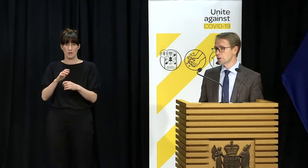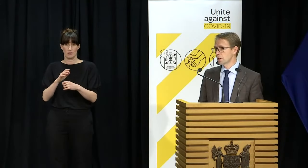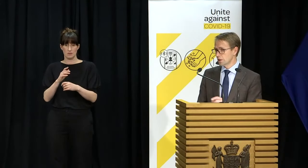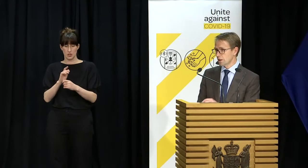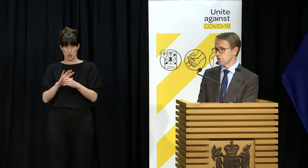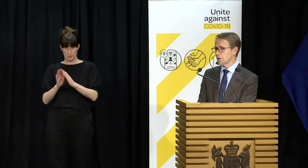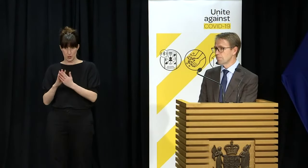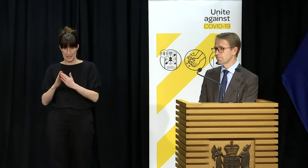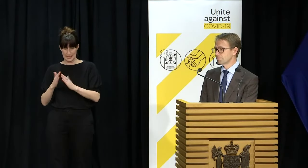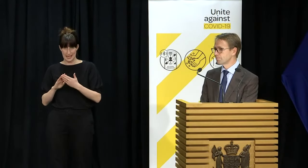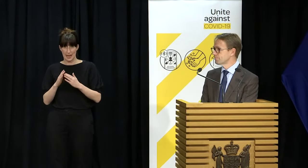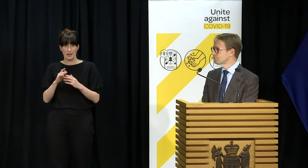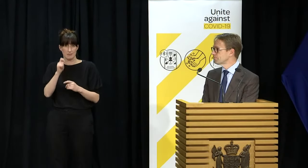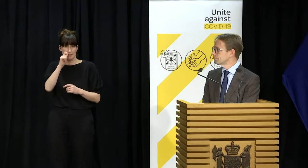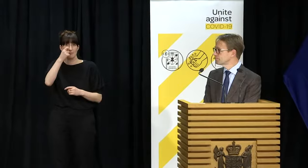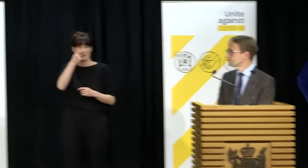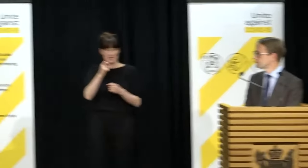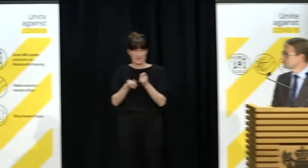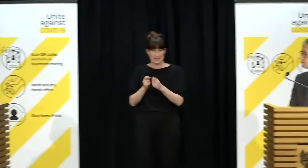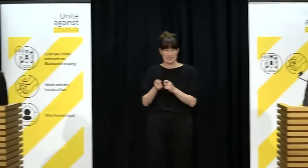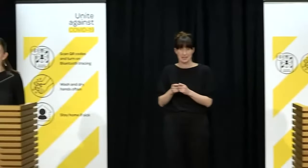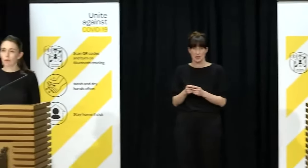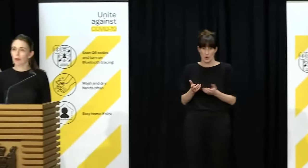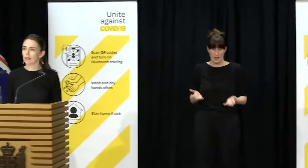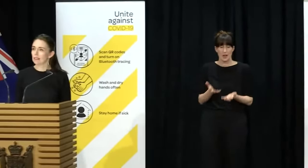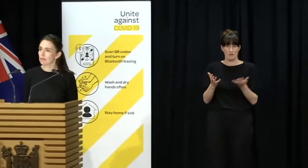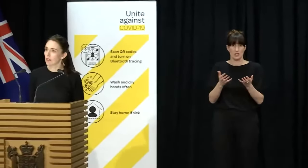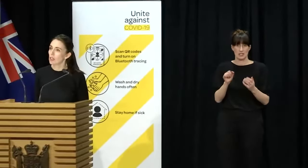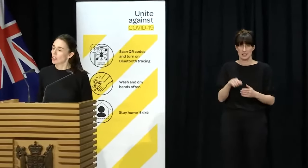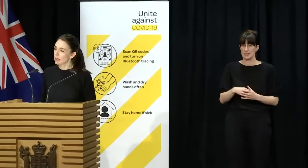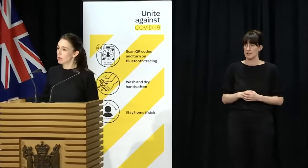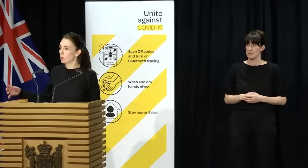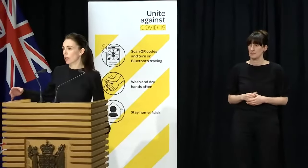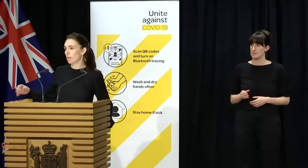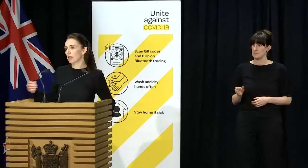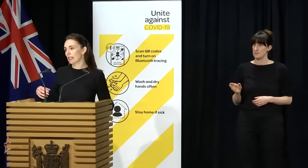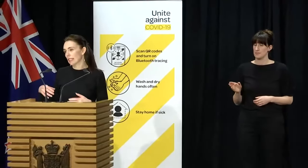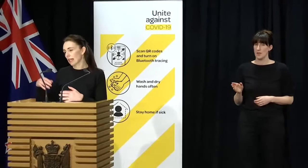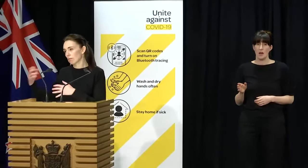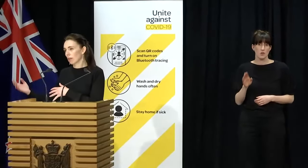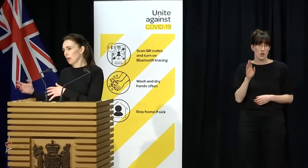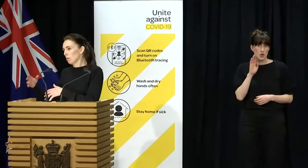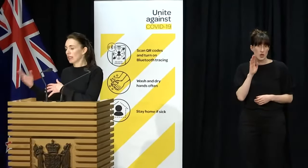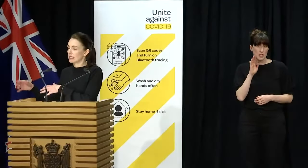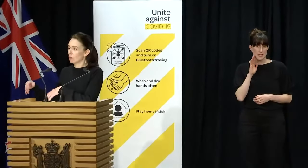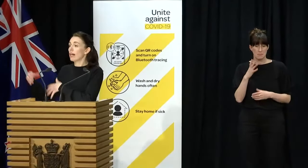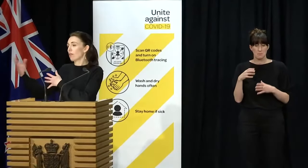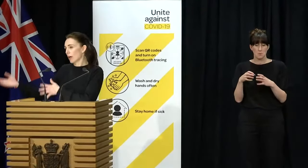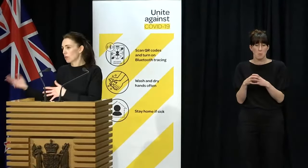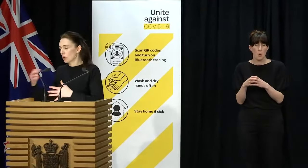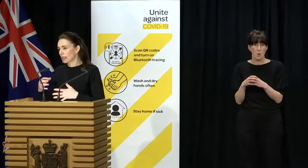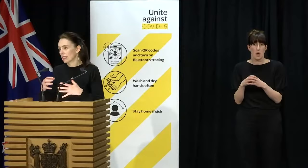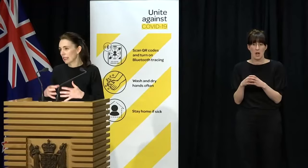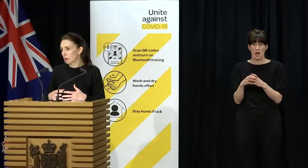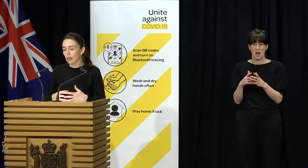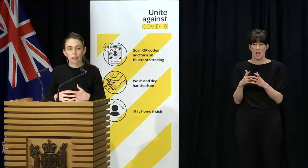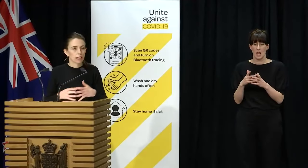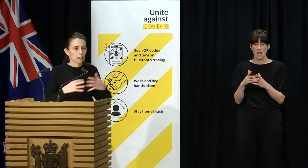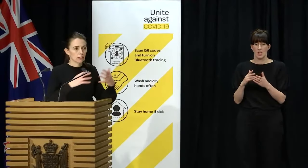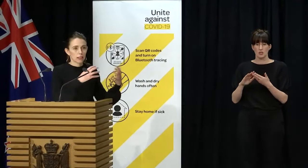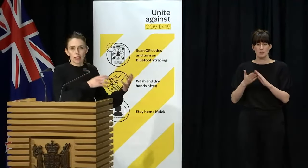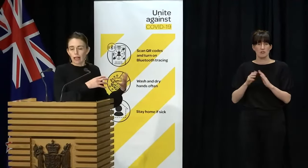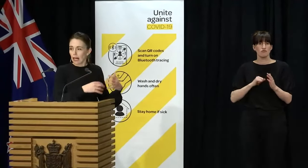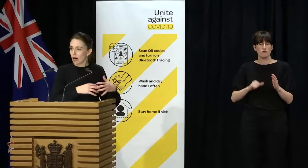right across the country. It might be helpful to add, I did hear some queries for some smaller communities saying, please, can we have wastewater testing as